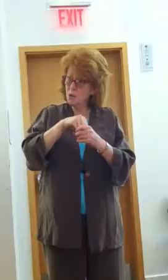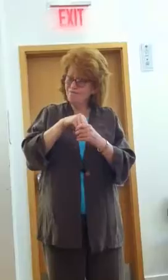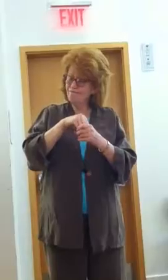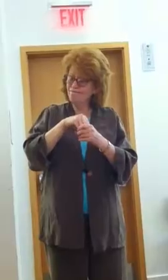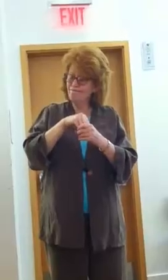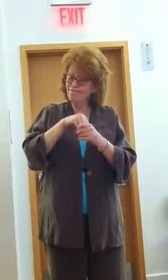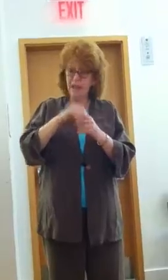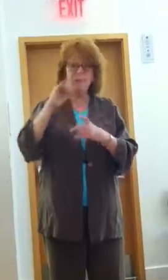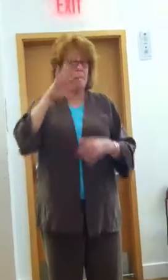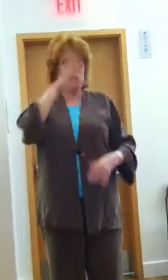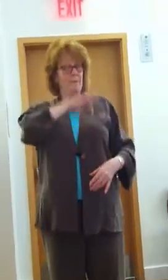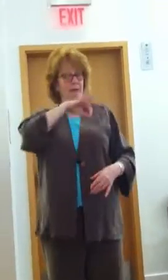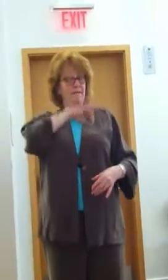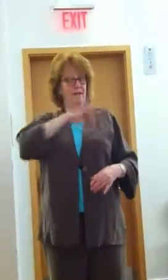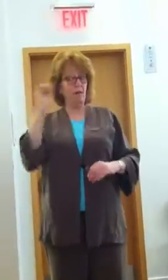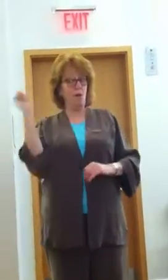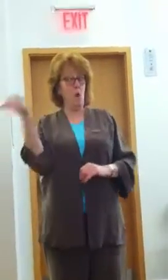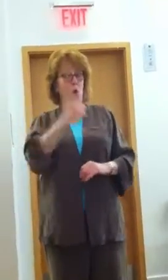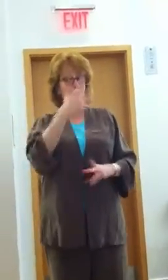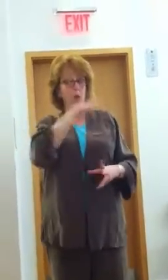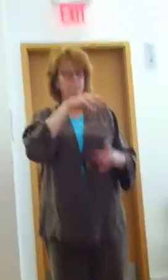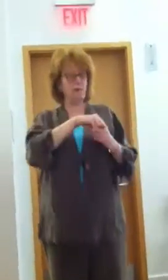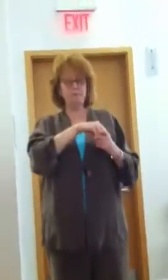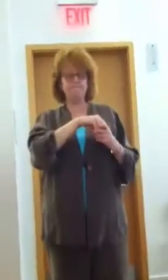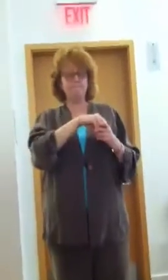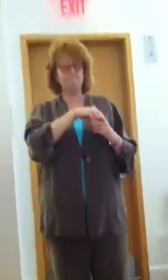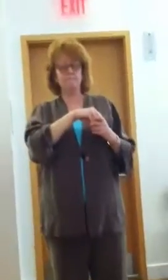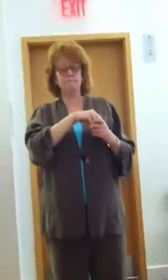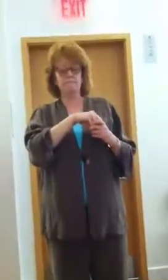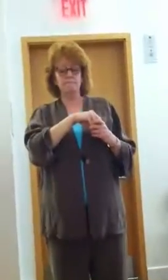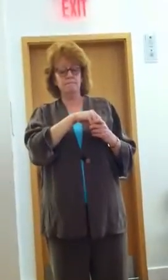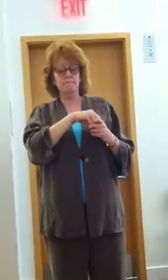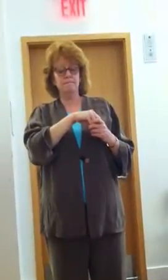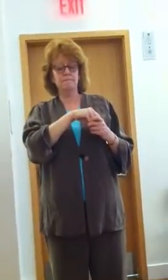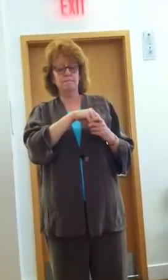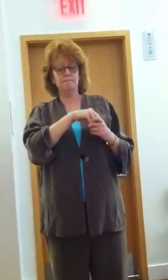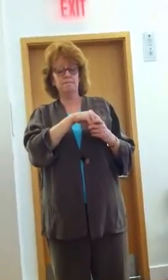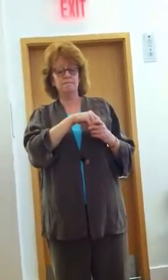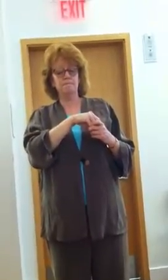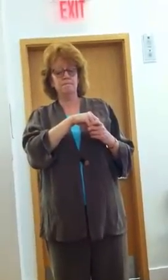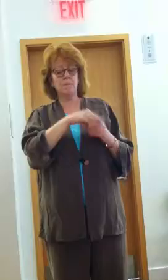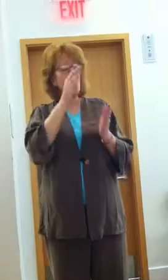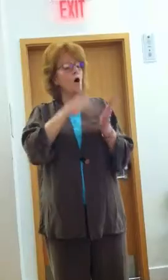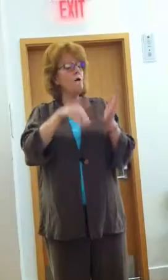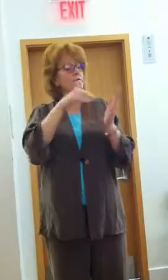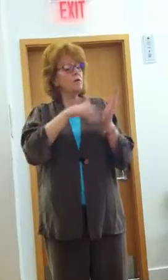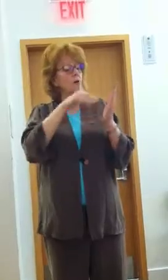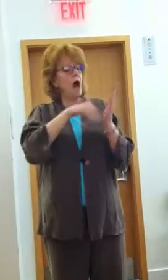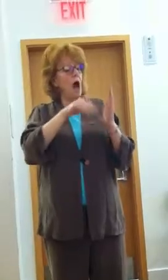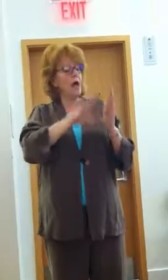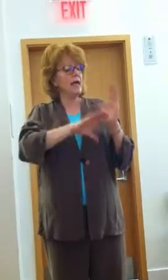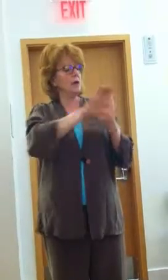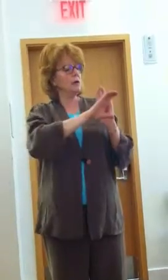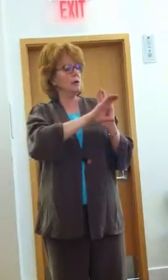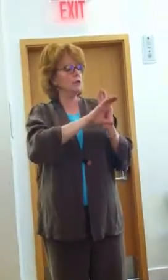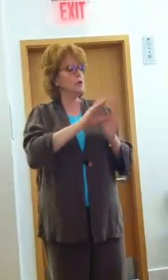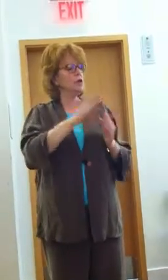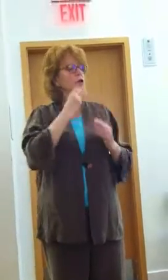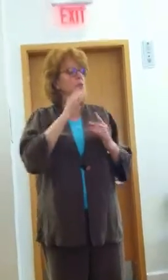it beneficial for all involved? I frequently characterize Jewish special education as